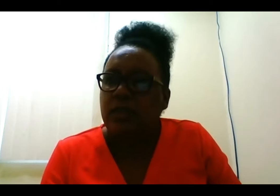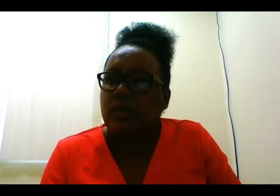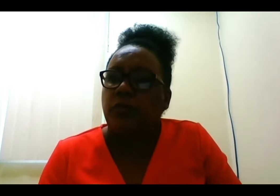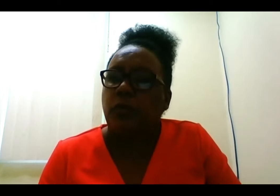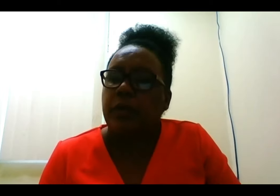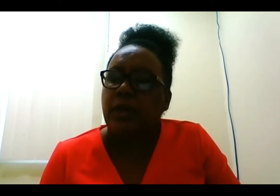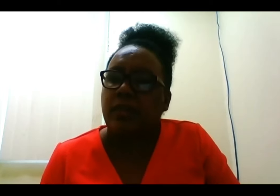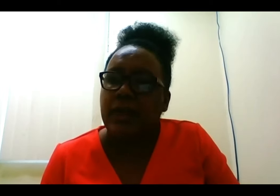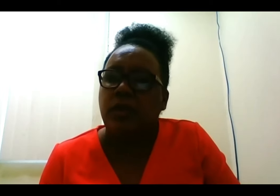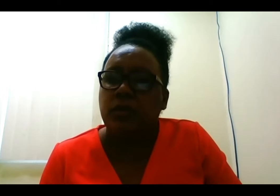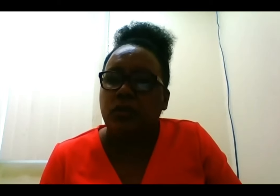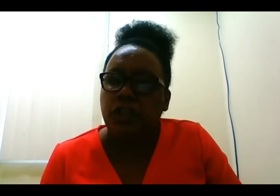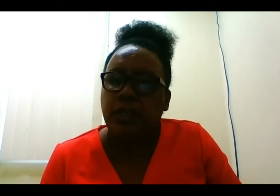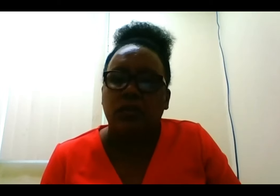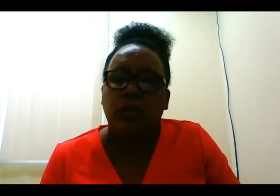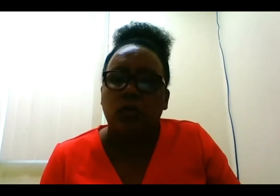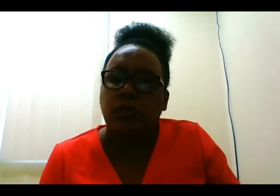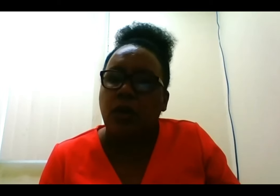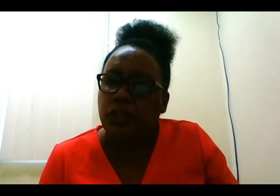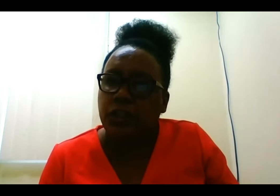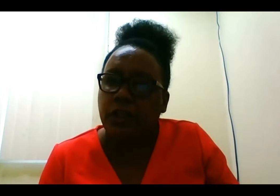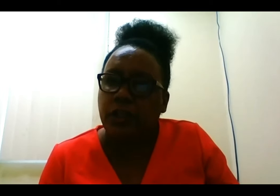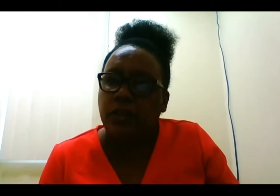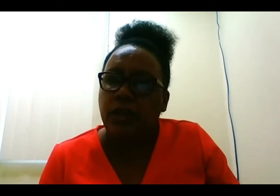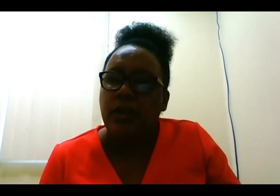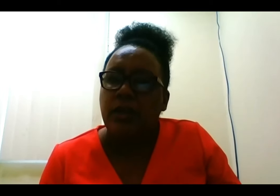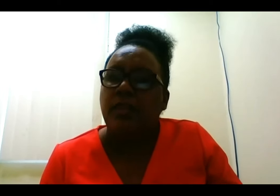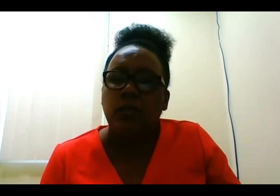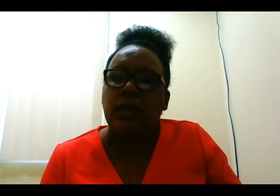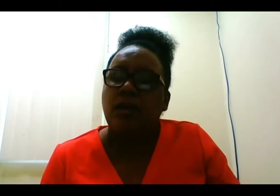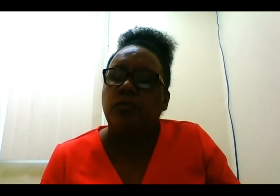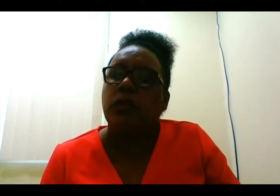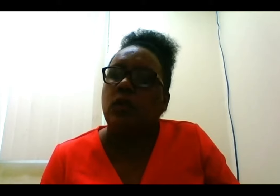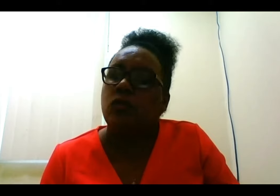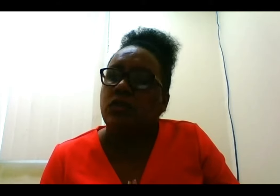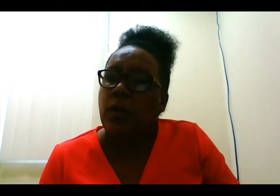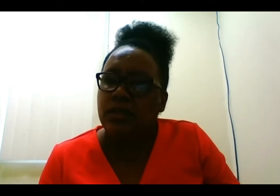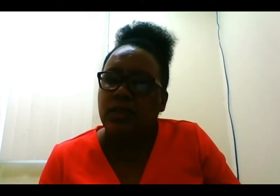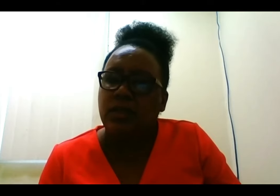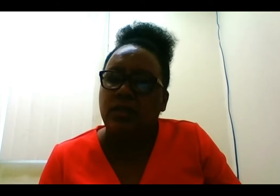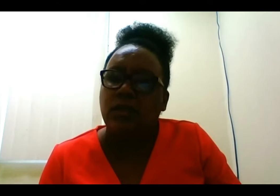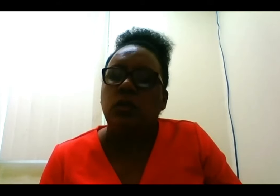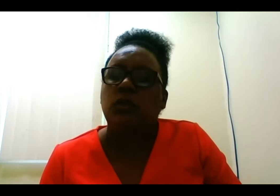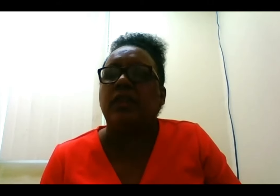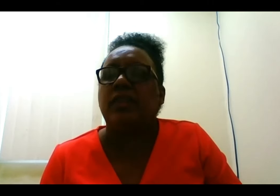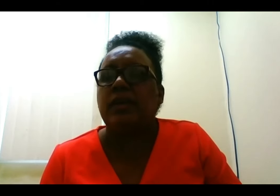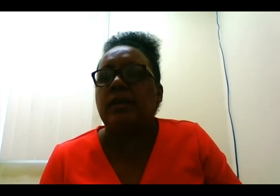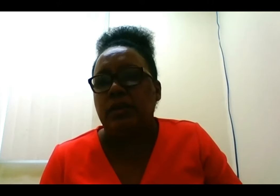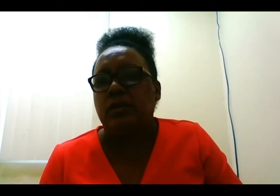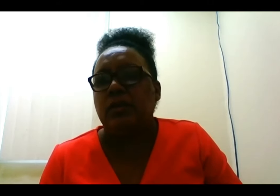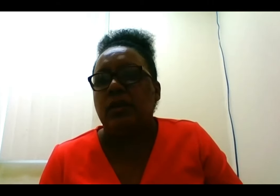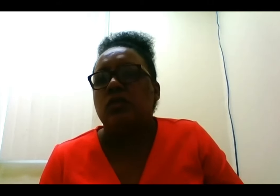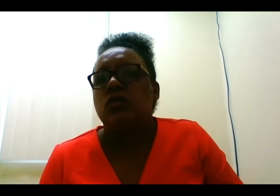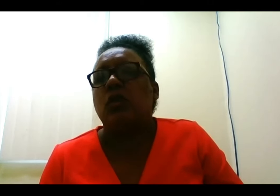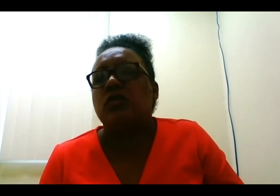we are then able to change the inclusive culture, then we will have more inclusive policies, which will then lead